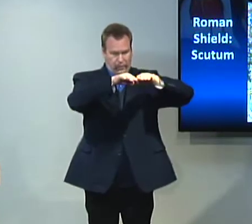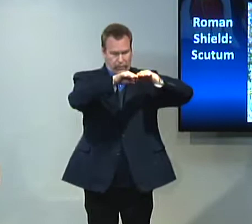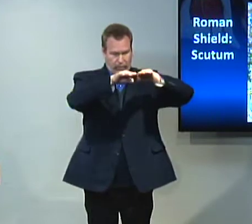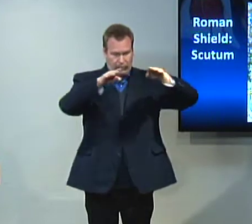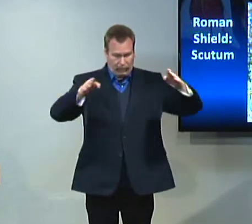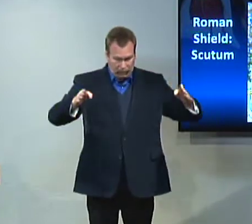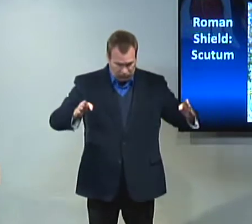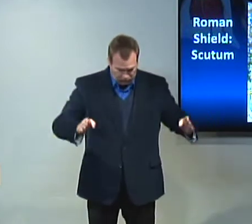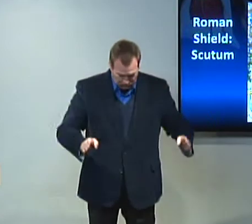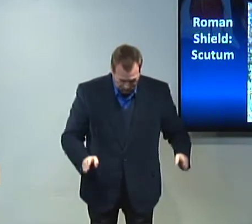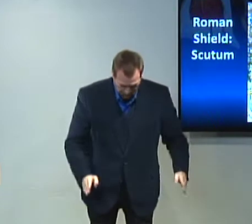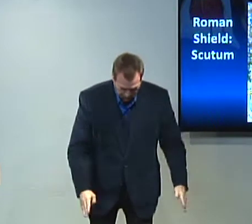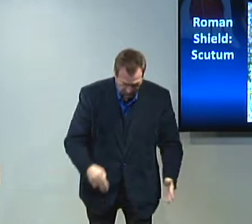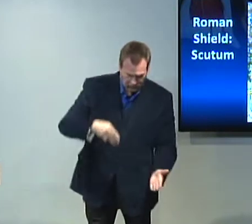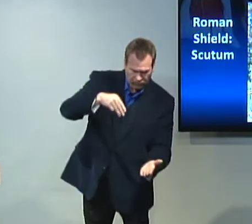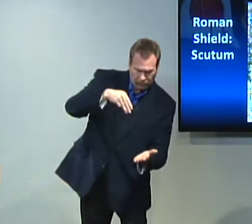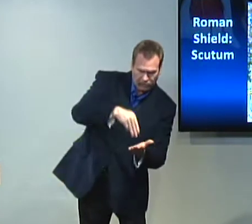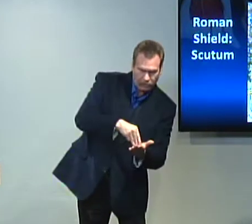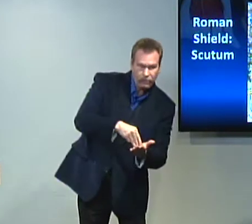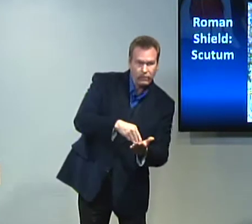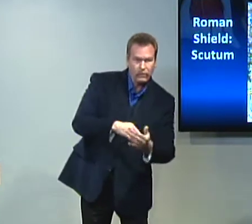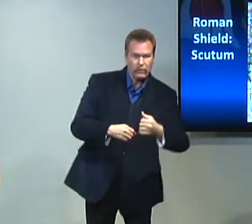Typically, they were about 4 feet tall.